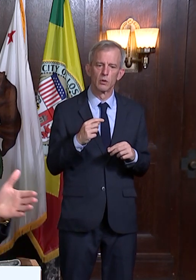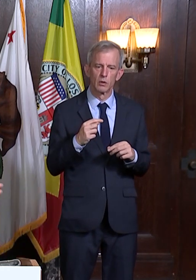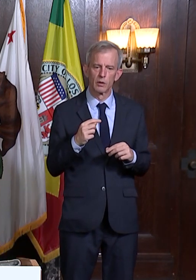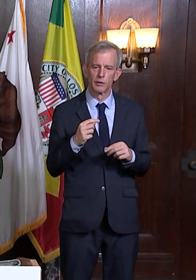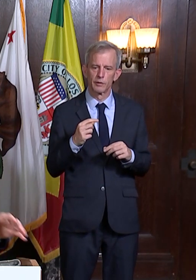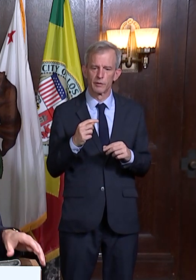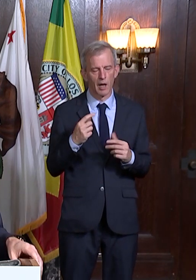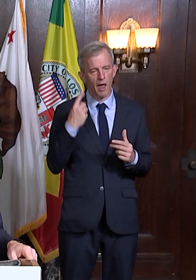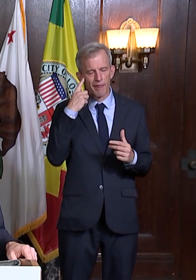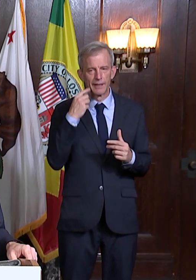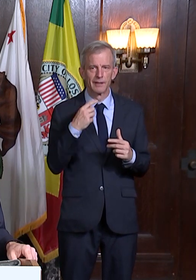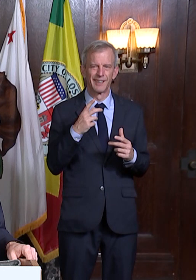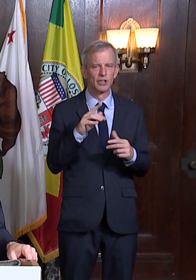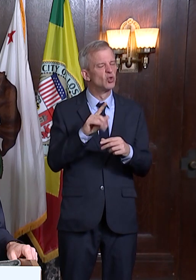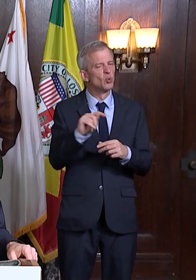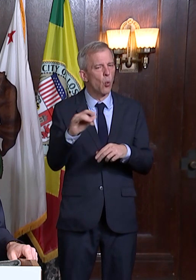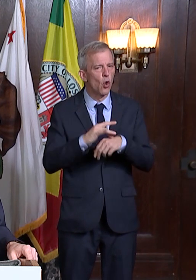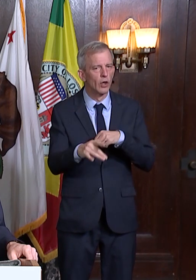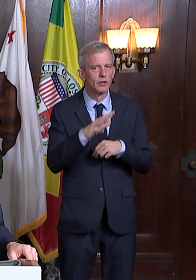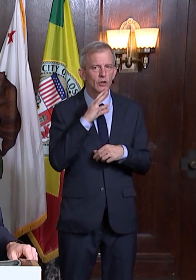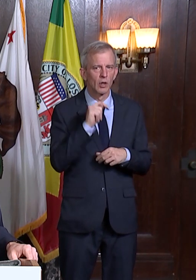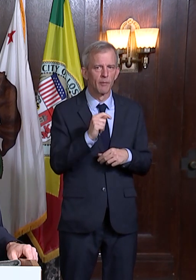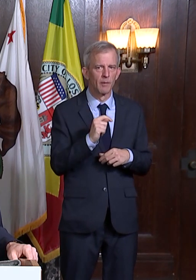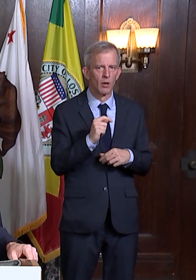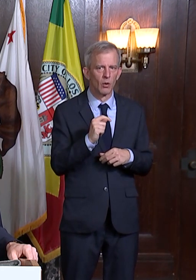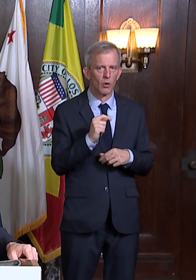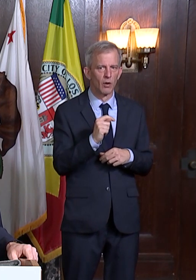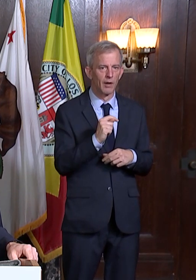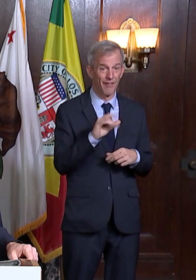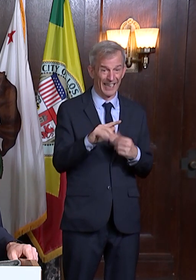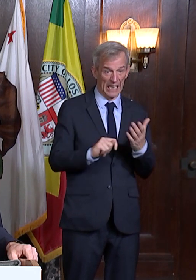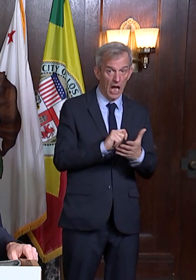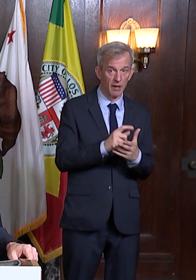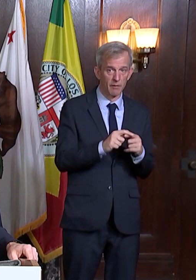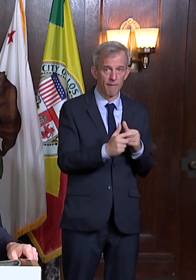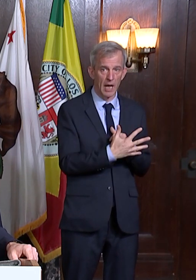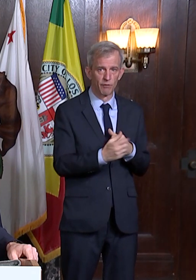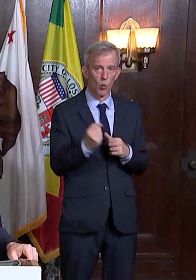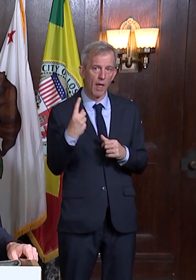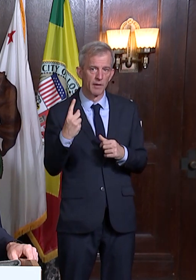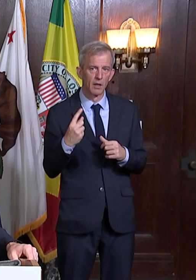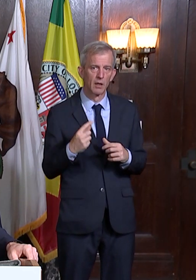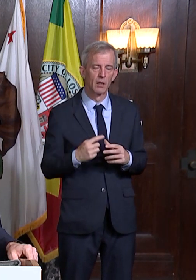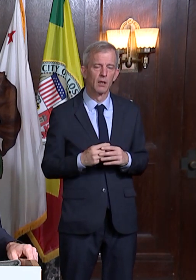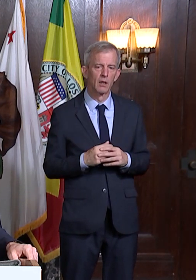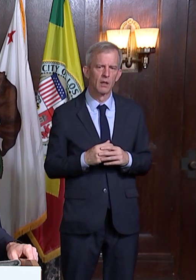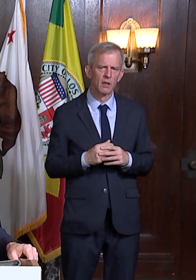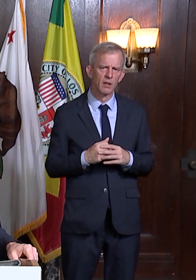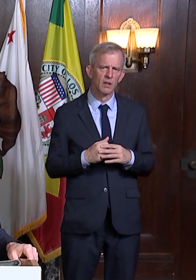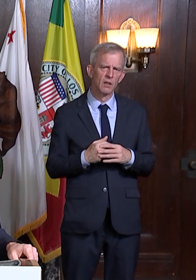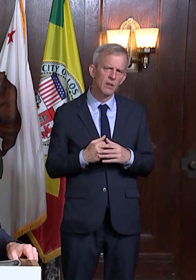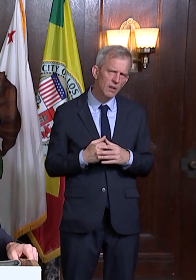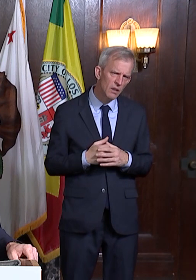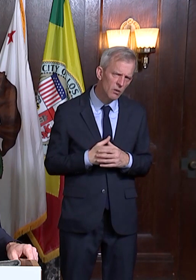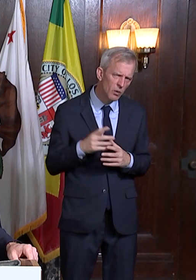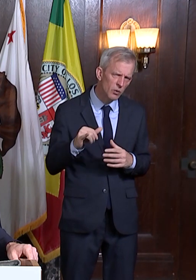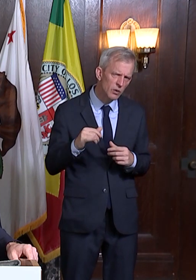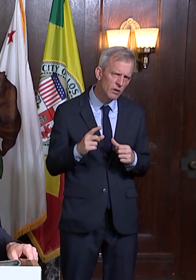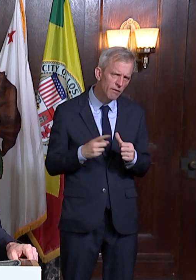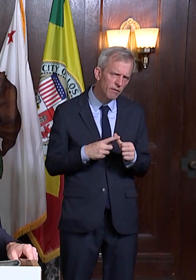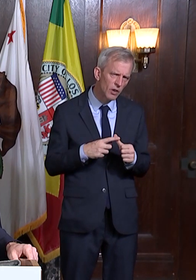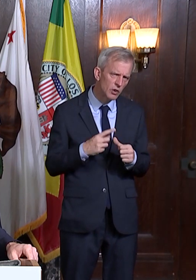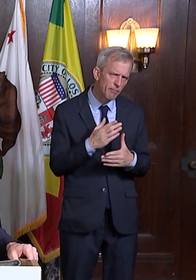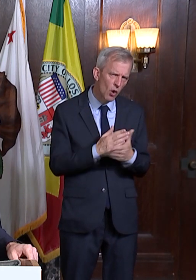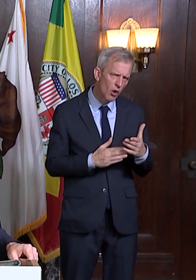about the 5 to 11-year-olds. The first half was on the, if you don't mind reminding me. Concerned about a